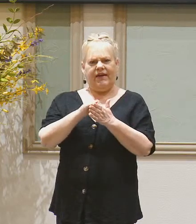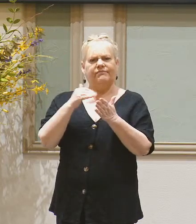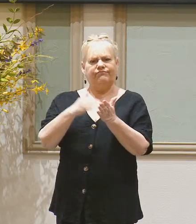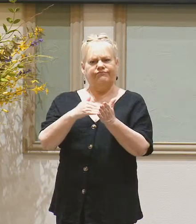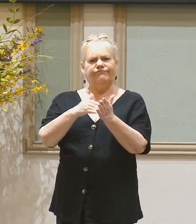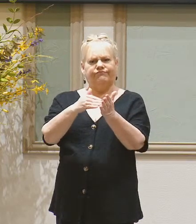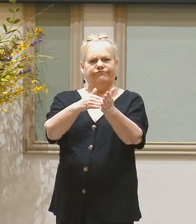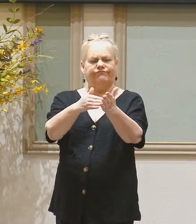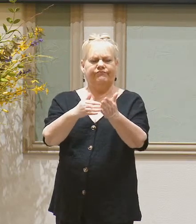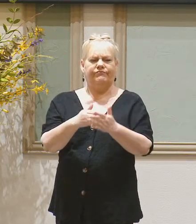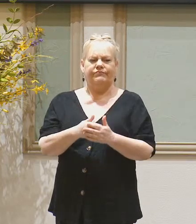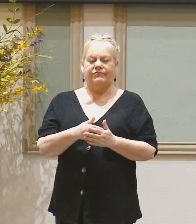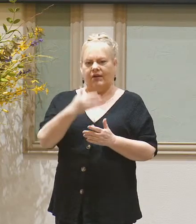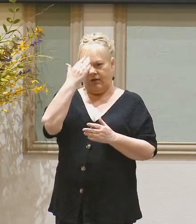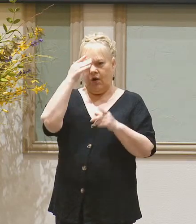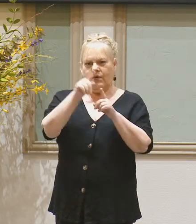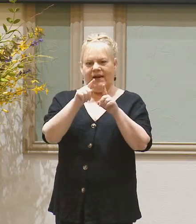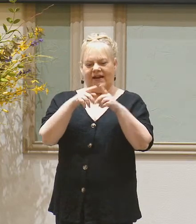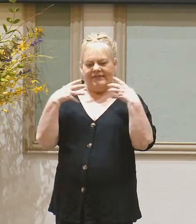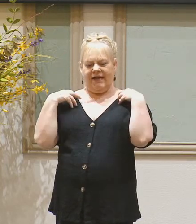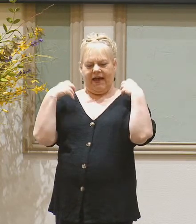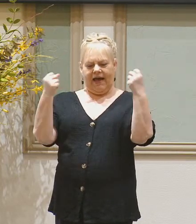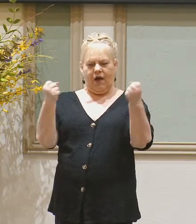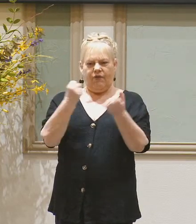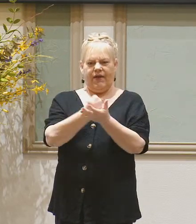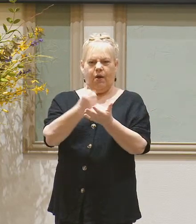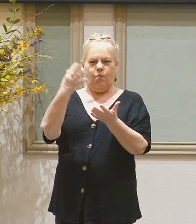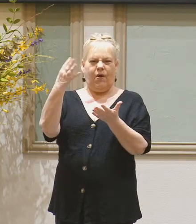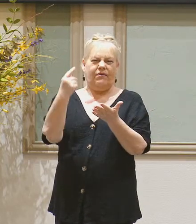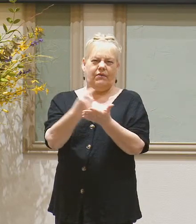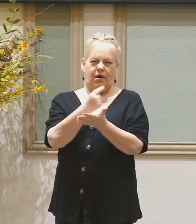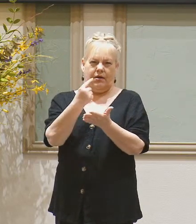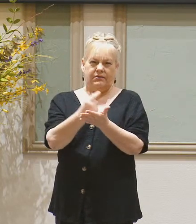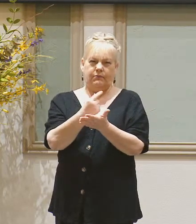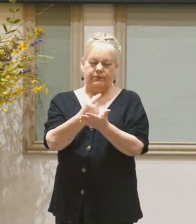basis. It's known as the health and wealth gospel.